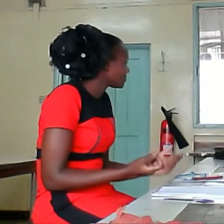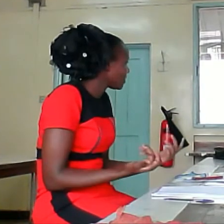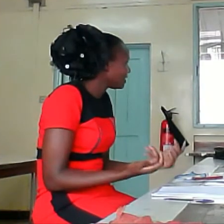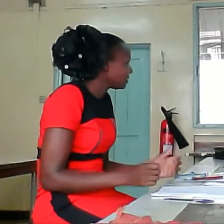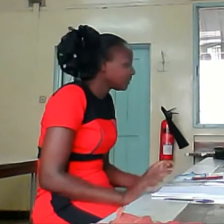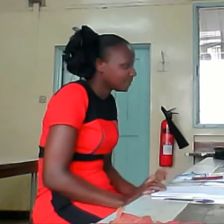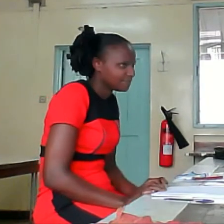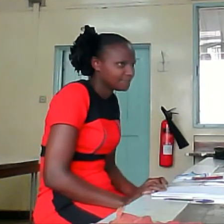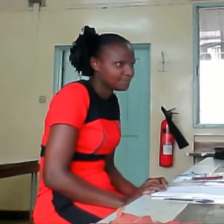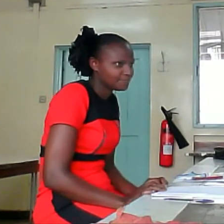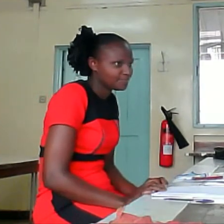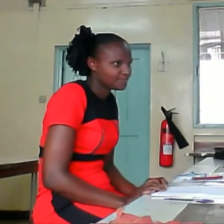Swali.